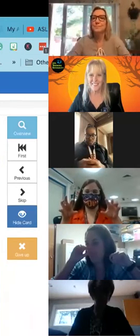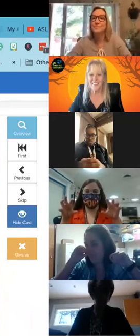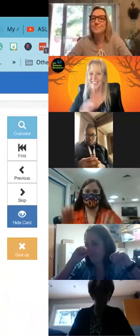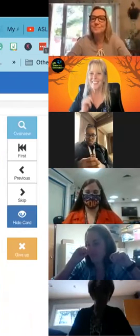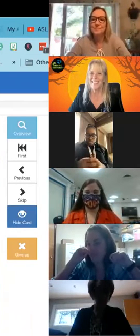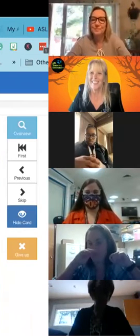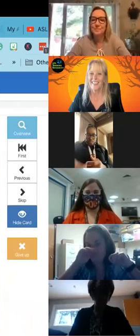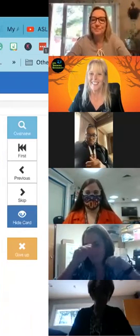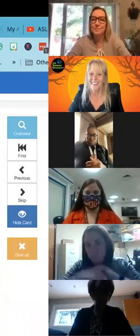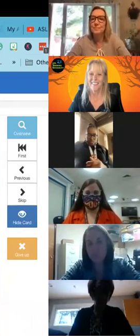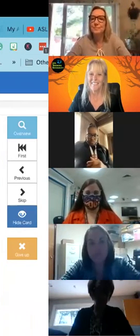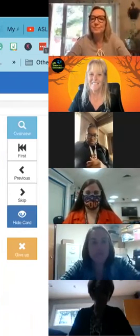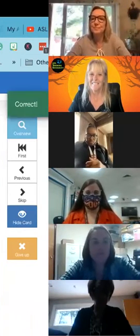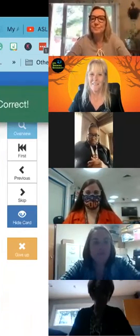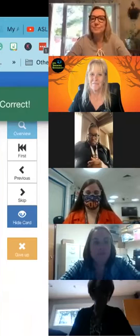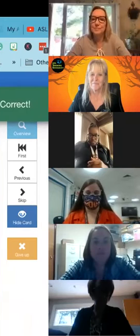Awesome.